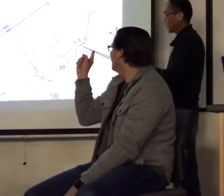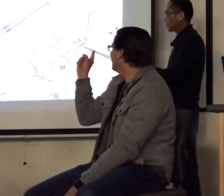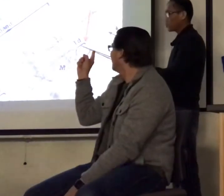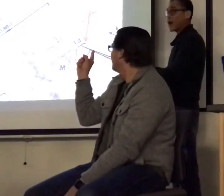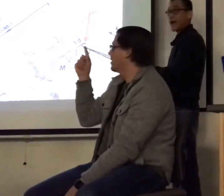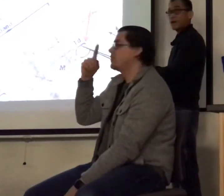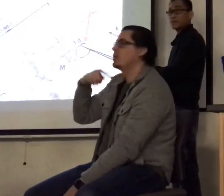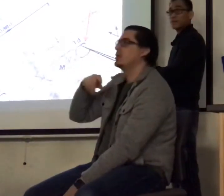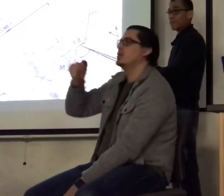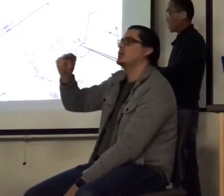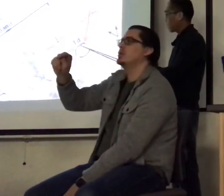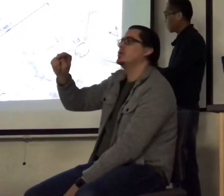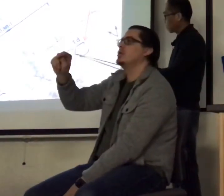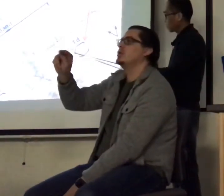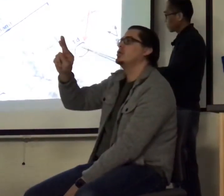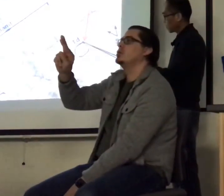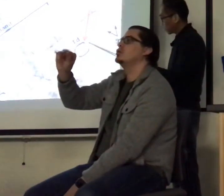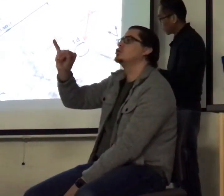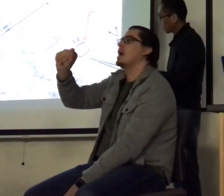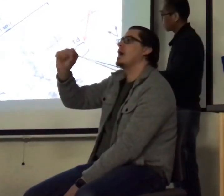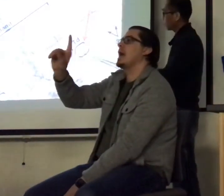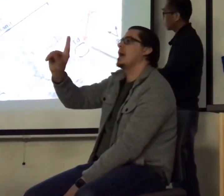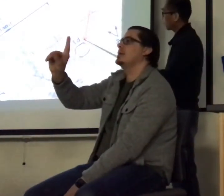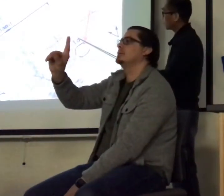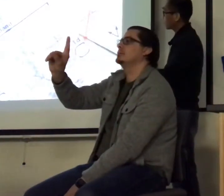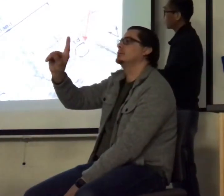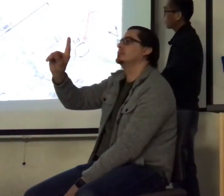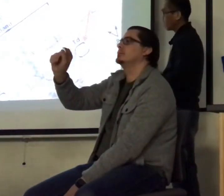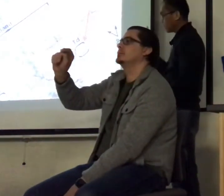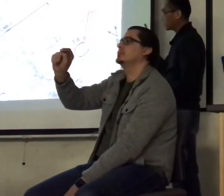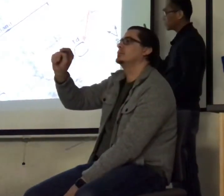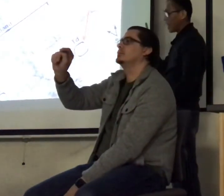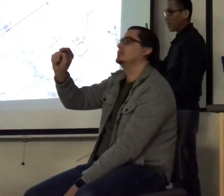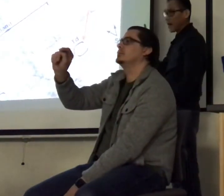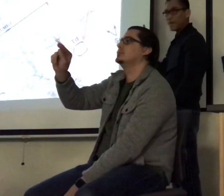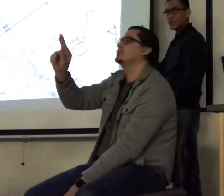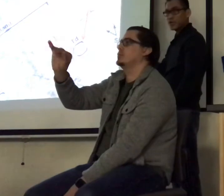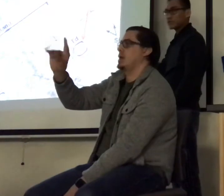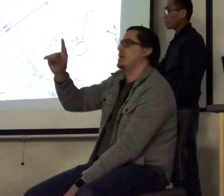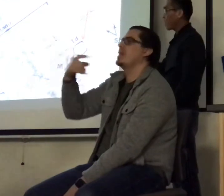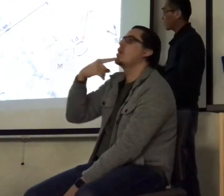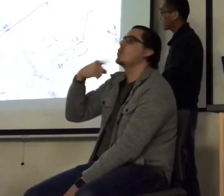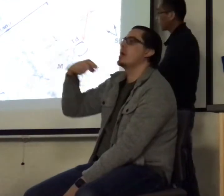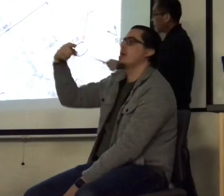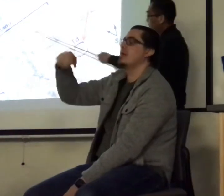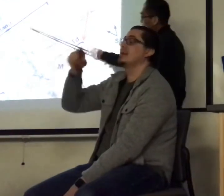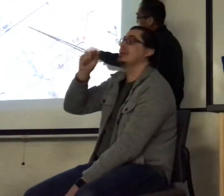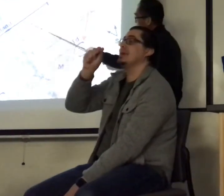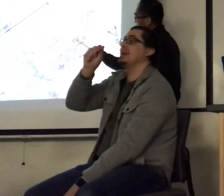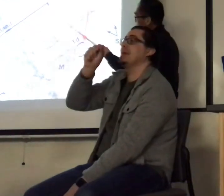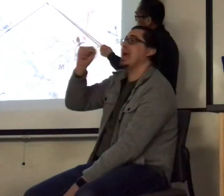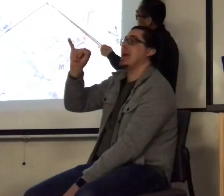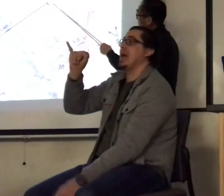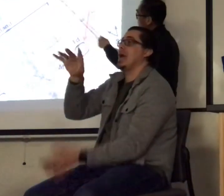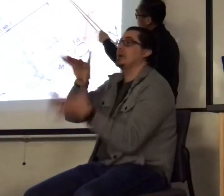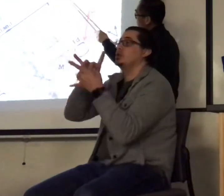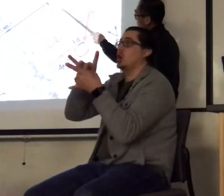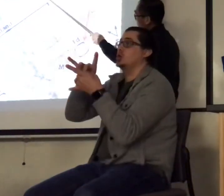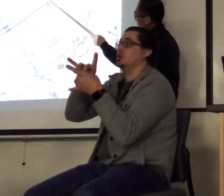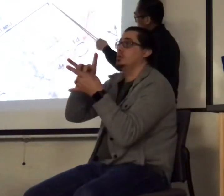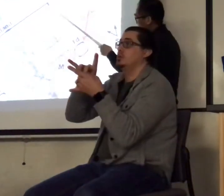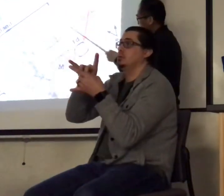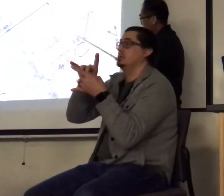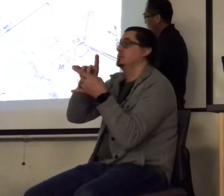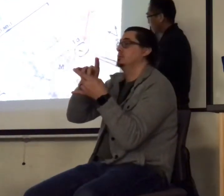For us, it means triad, right? Right there. So this is A Iban Junction, right? Here's the light band, right up against